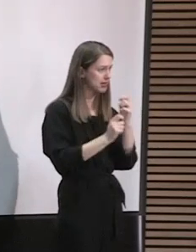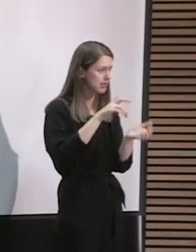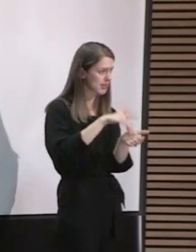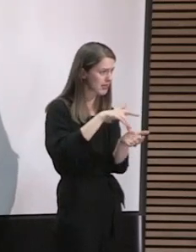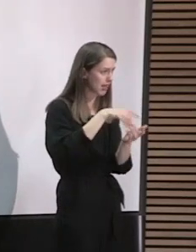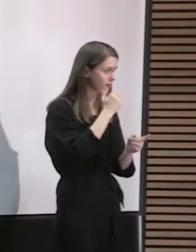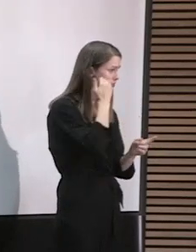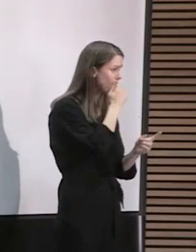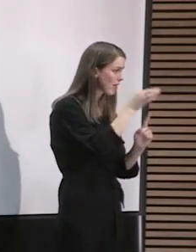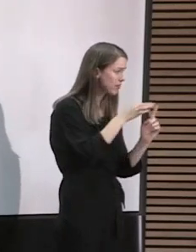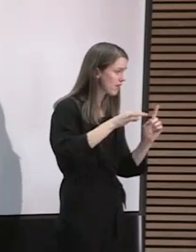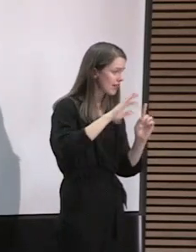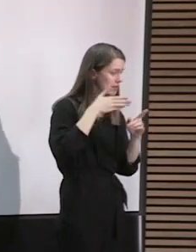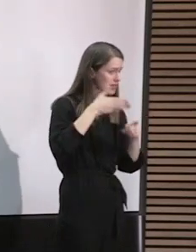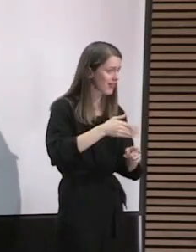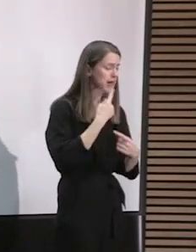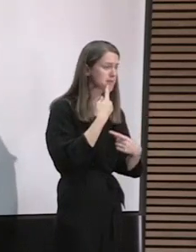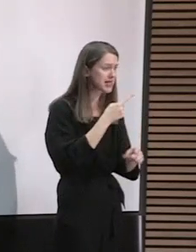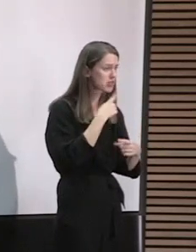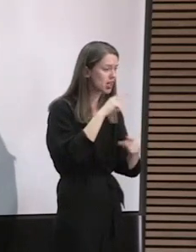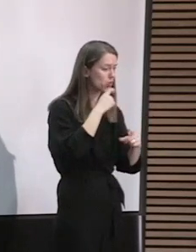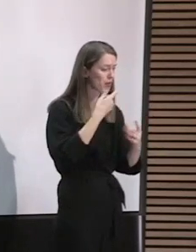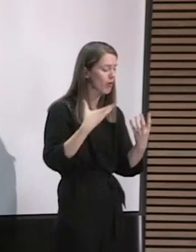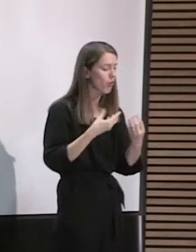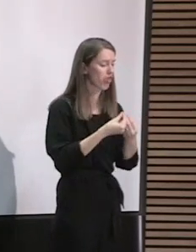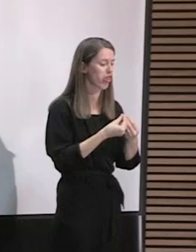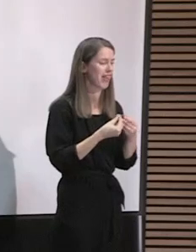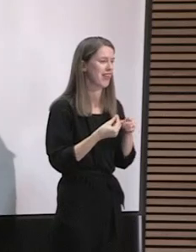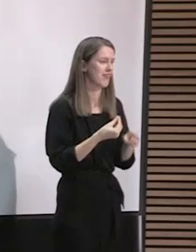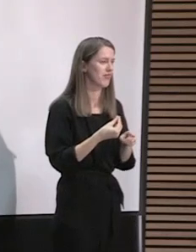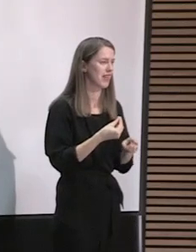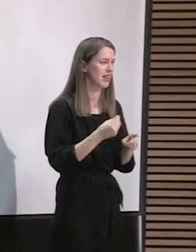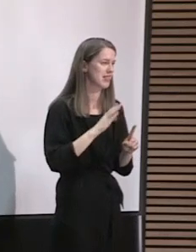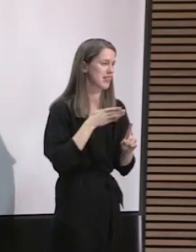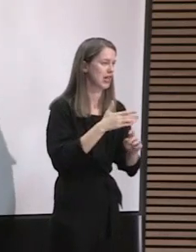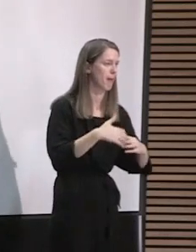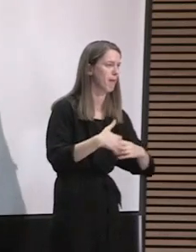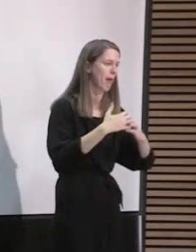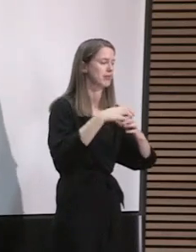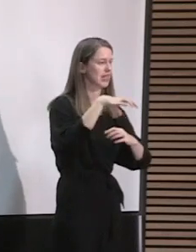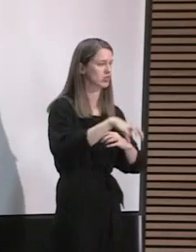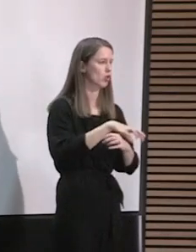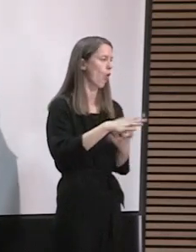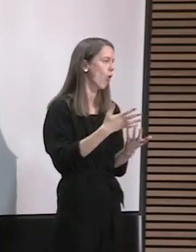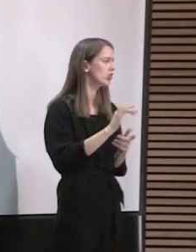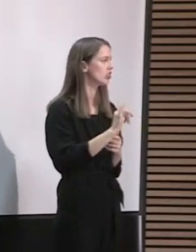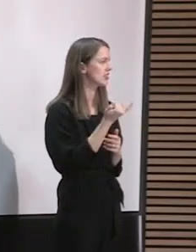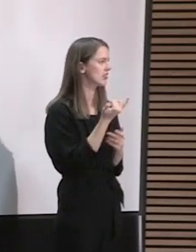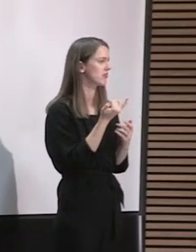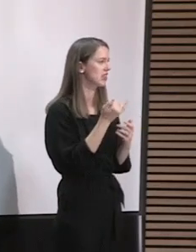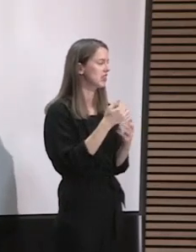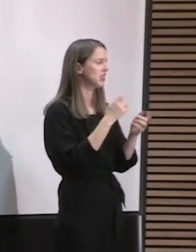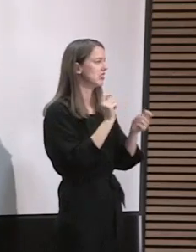Māori and Pasifika specific messaging that will go with those targeted pop-up stations, or is it just a